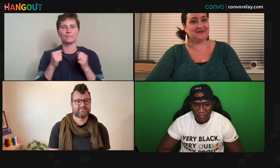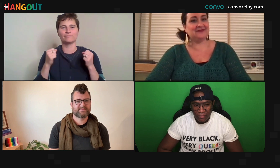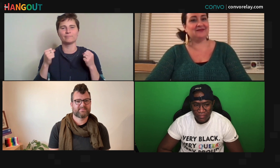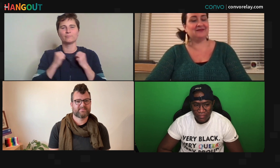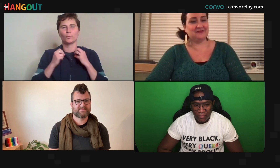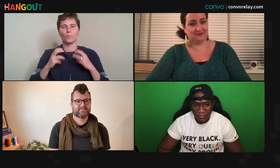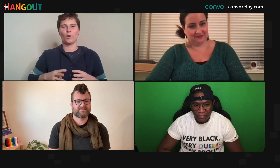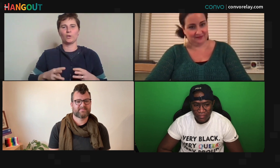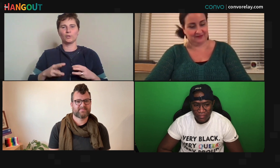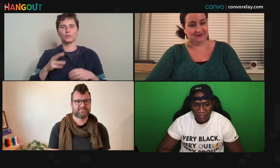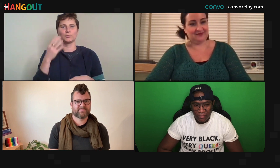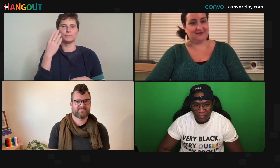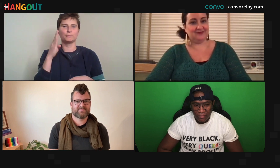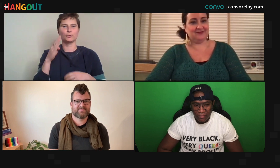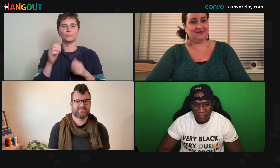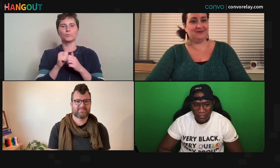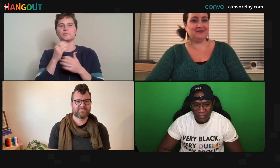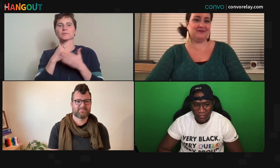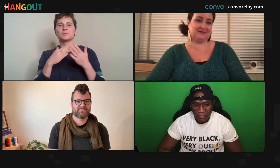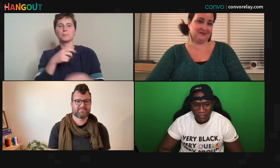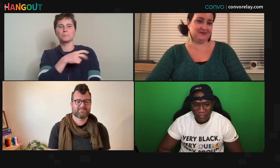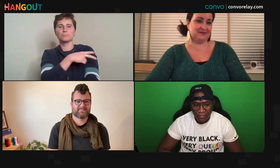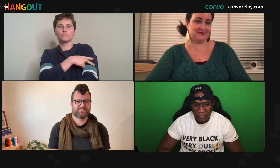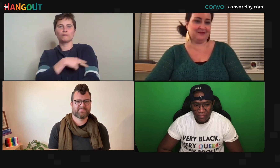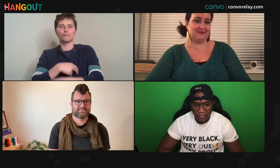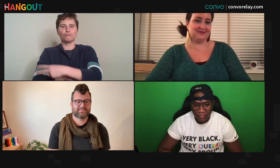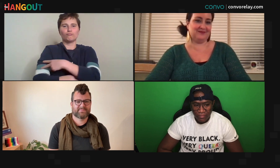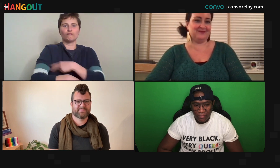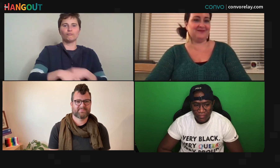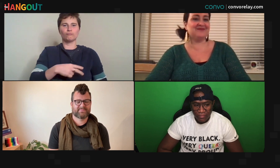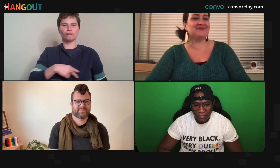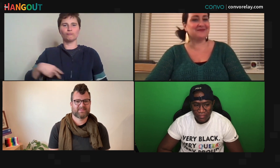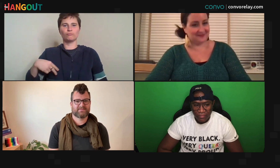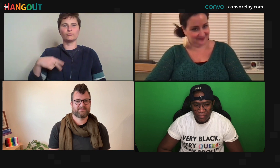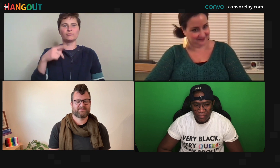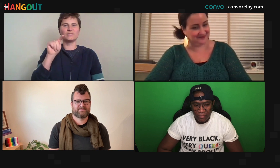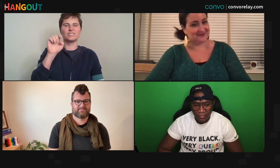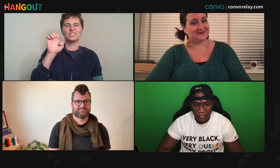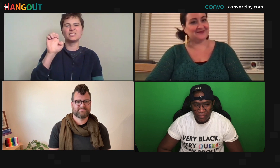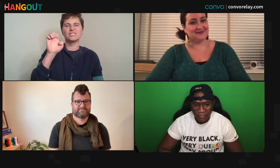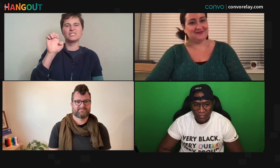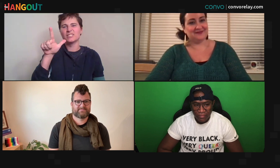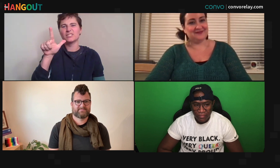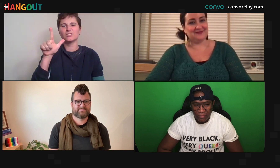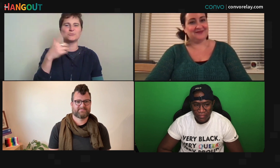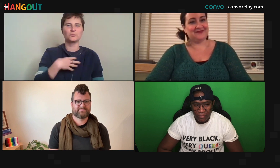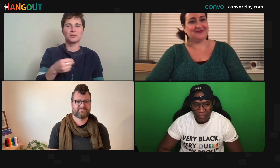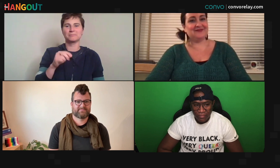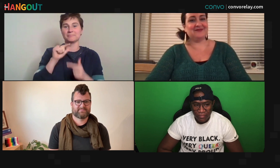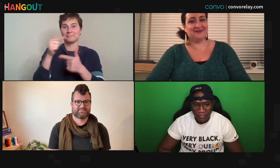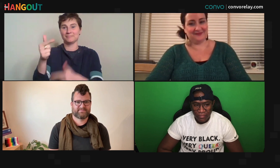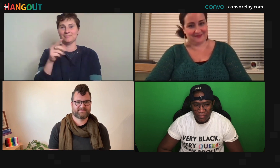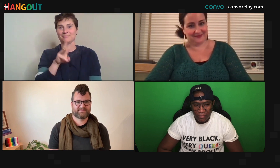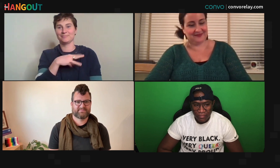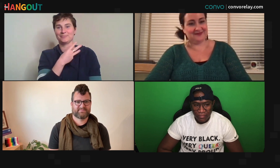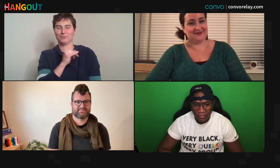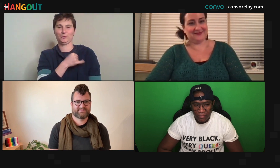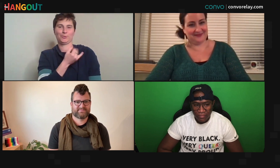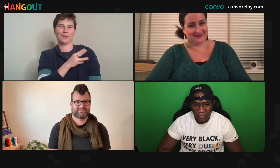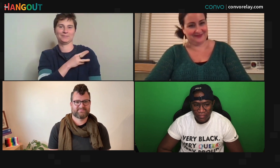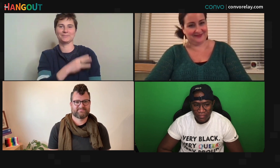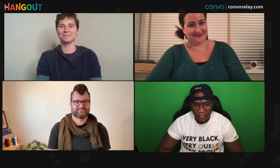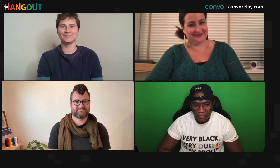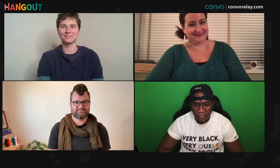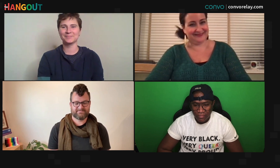white background with a sweater. It's blue with some stripes on the sleeves as well as in the front of